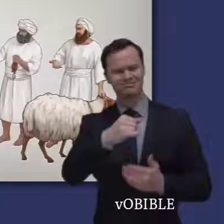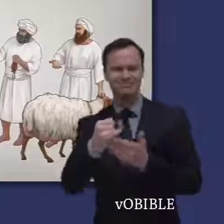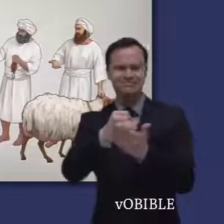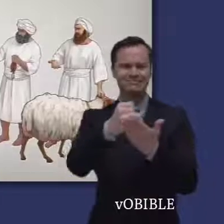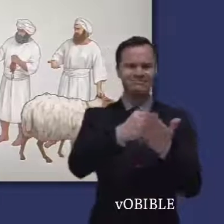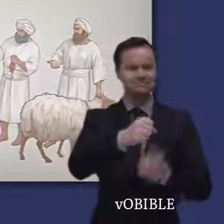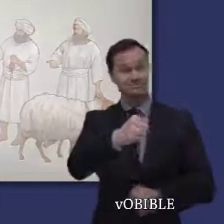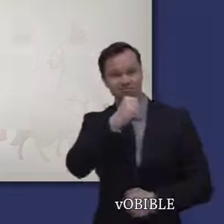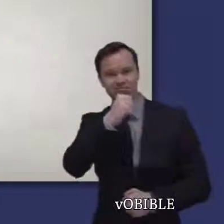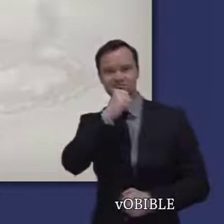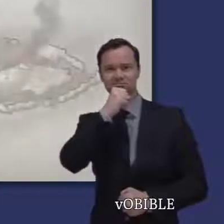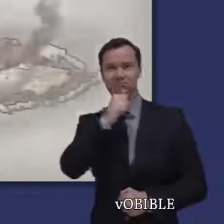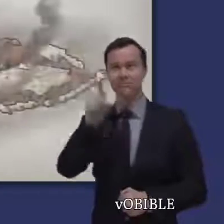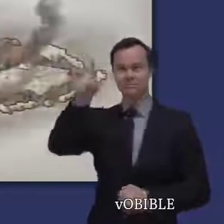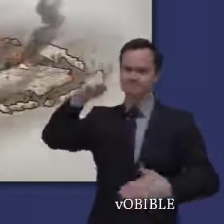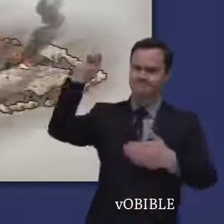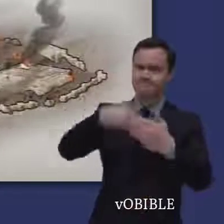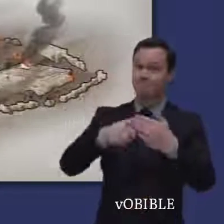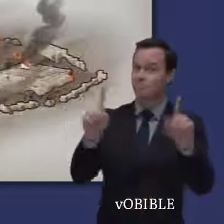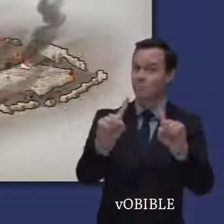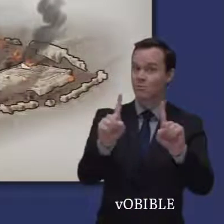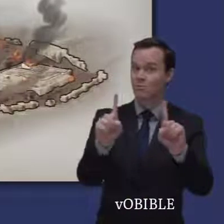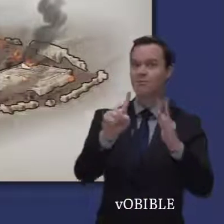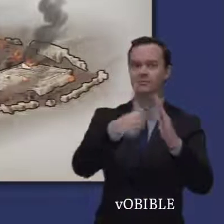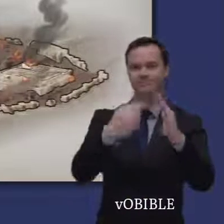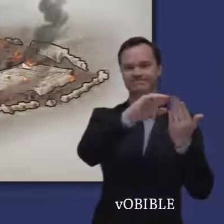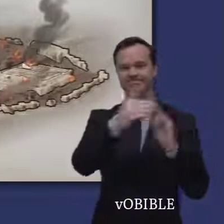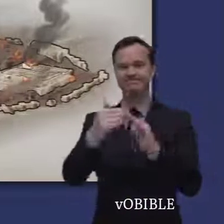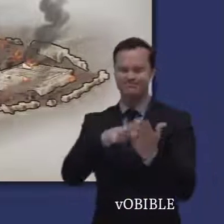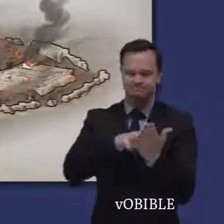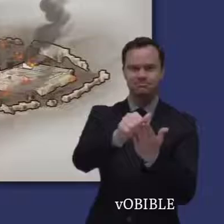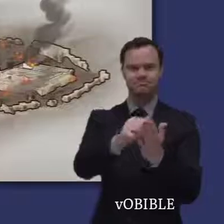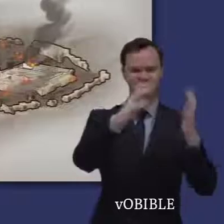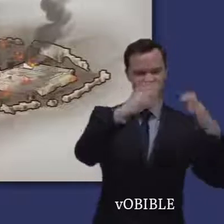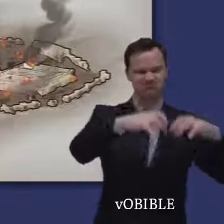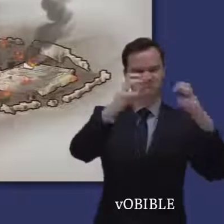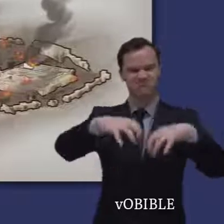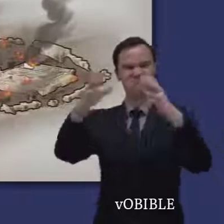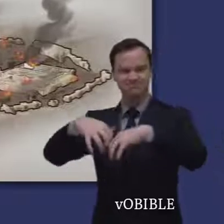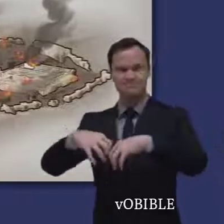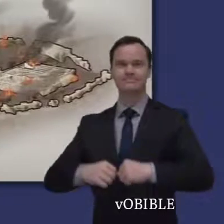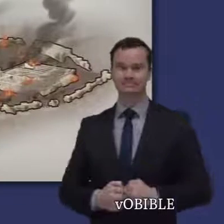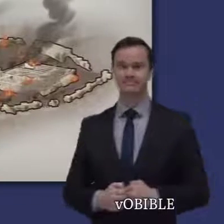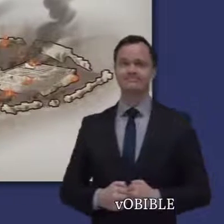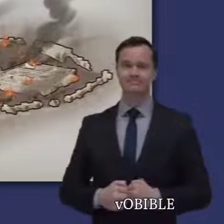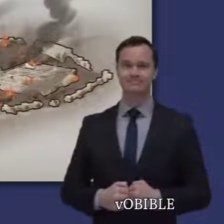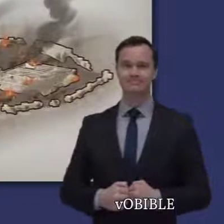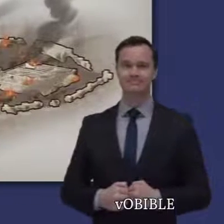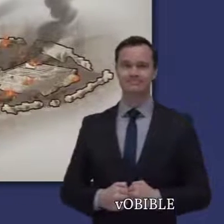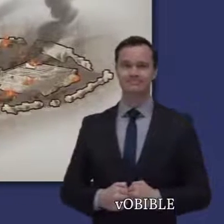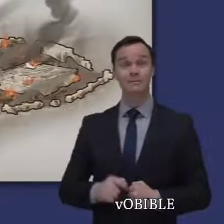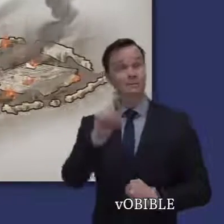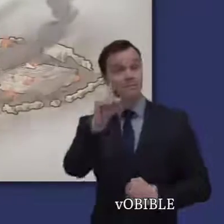greed. As a result, Zion will be plowed like a field and Jerusalem will become heaps of